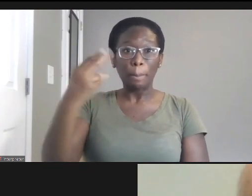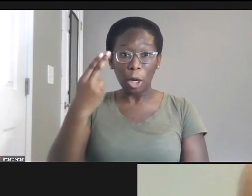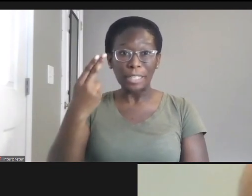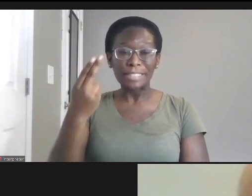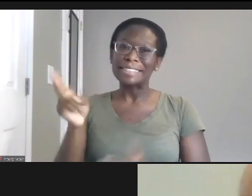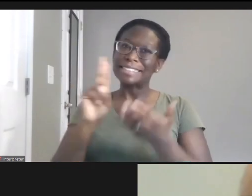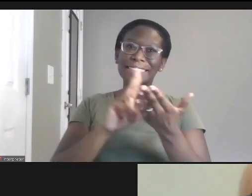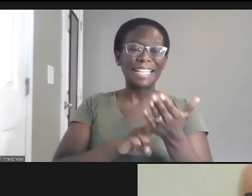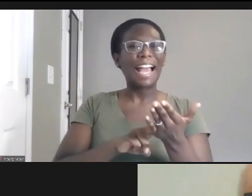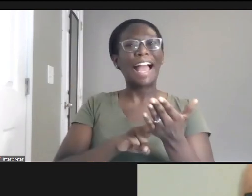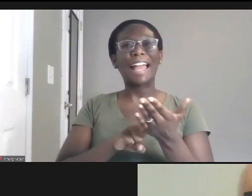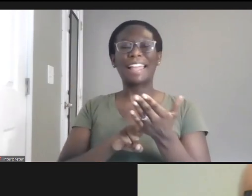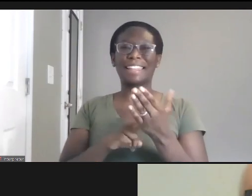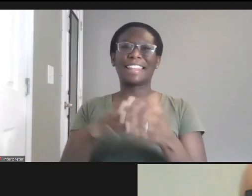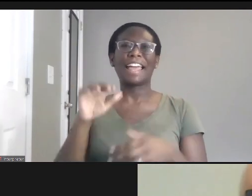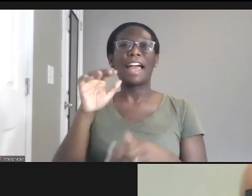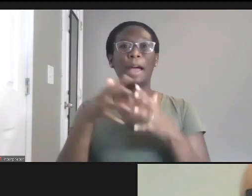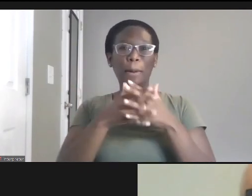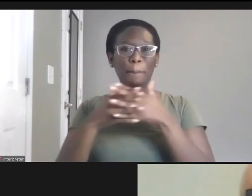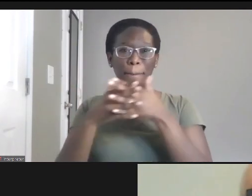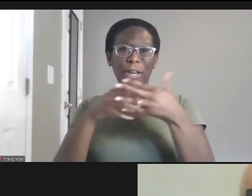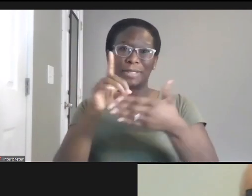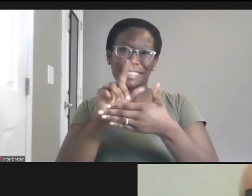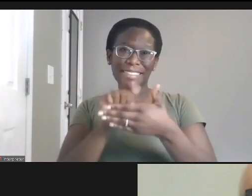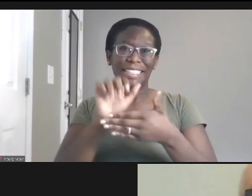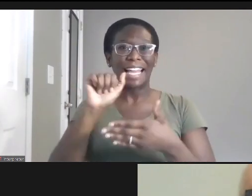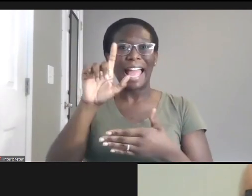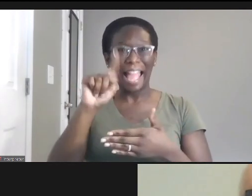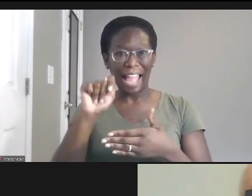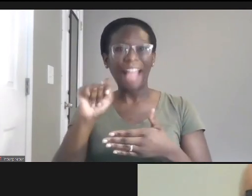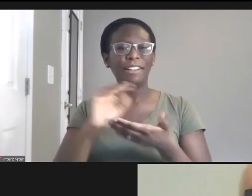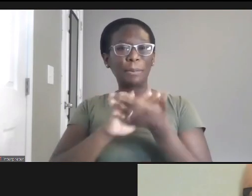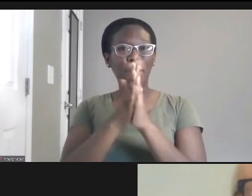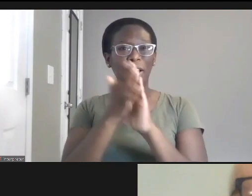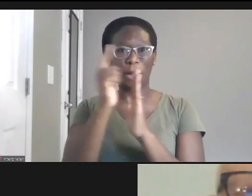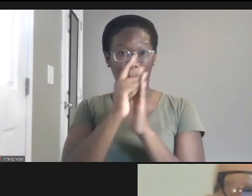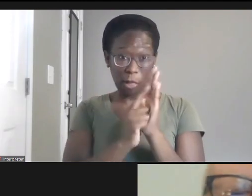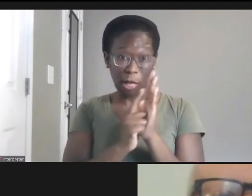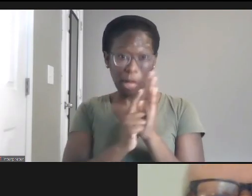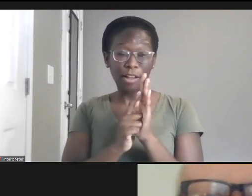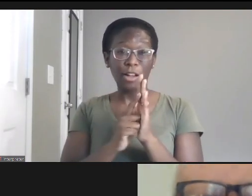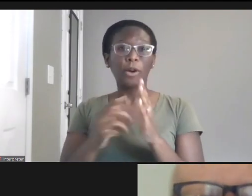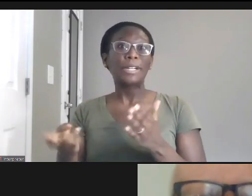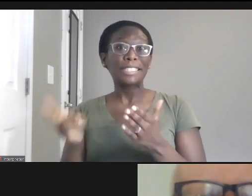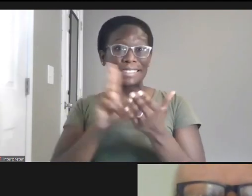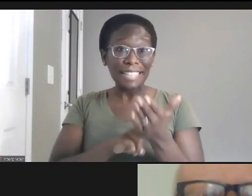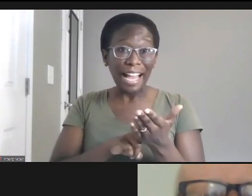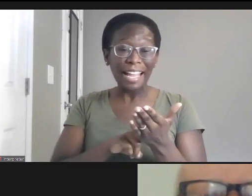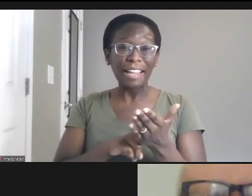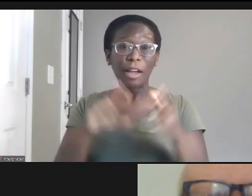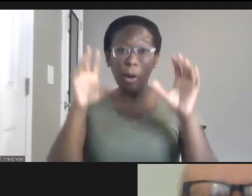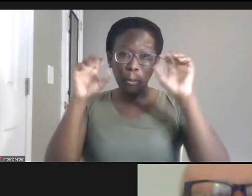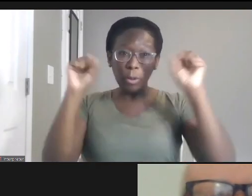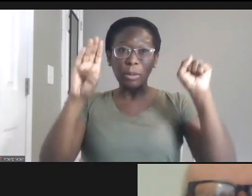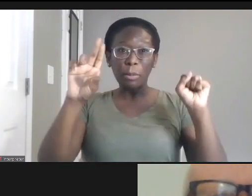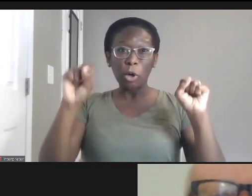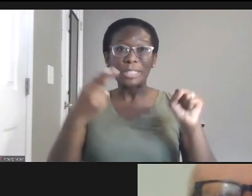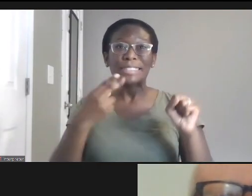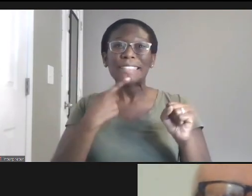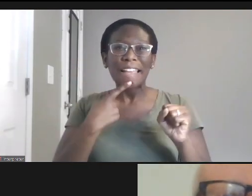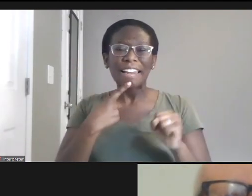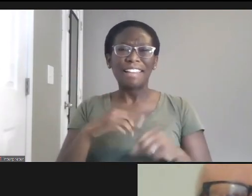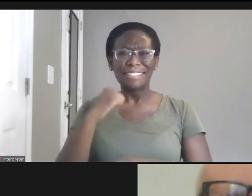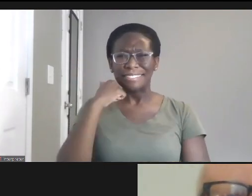Disabilities Act into law. And during the signing, President Bush said, Let the shameful walls of